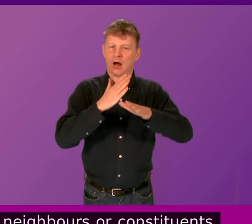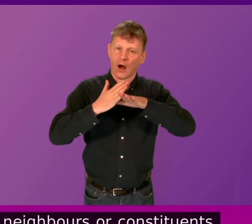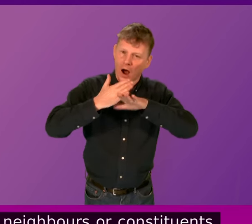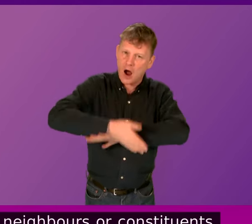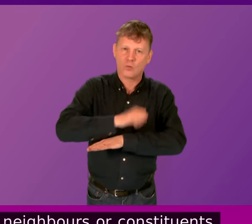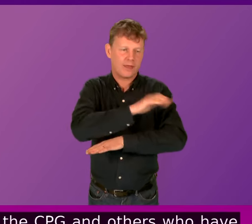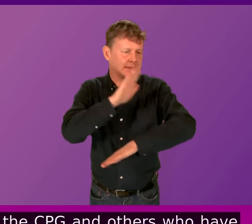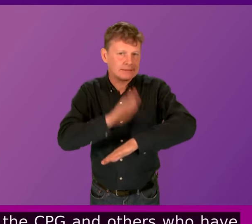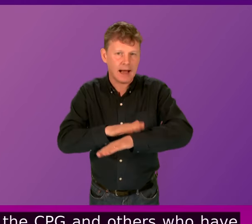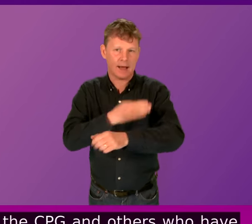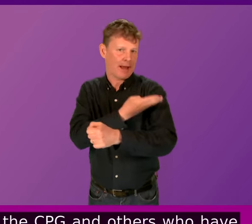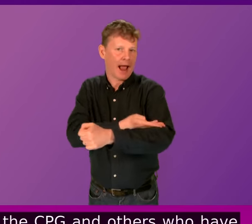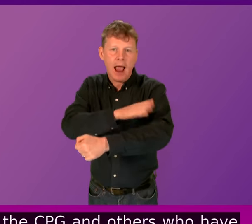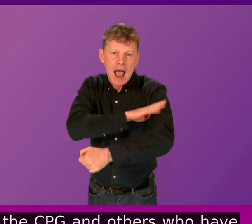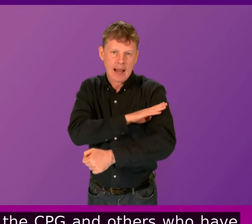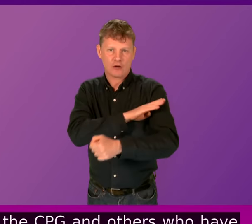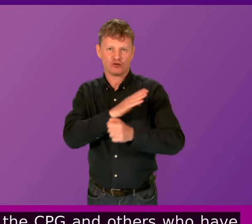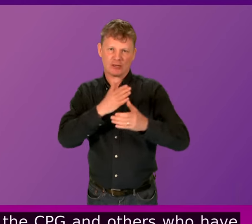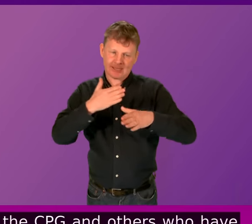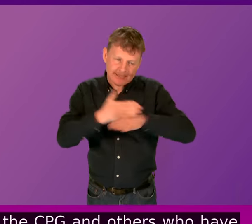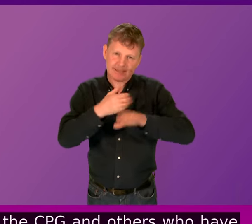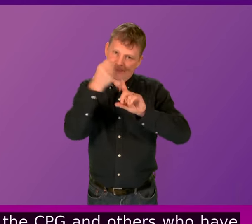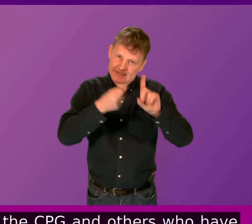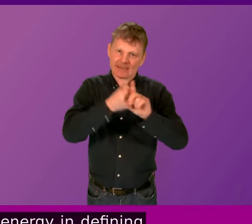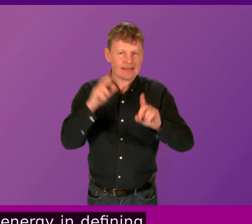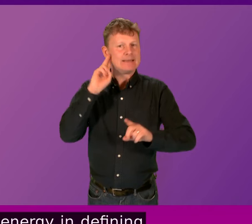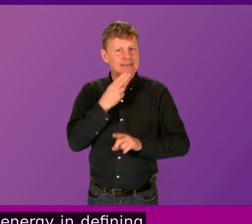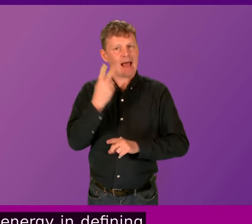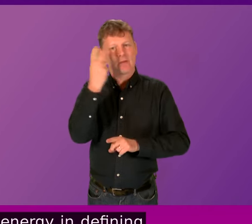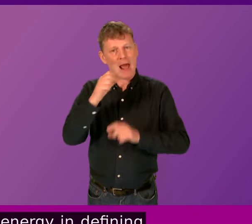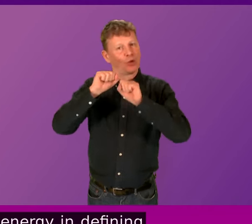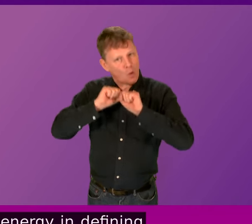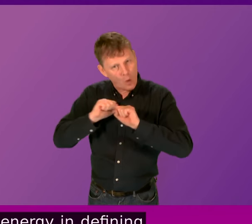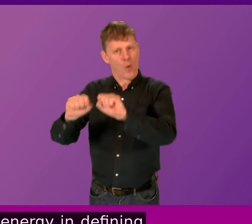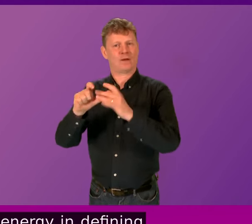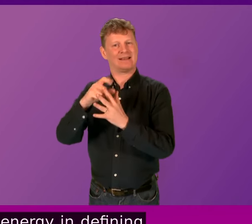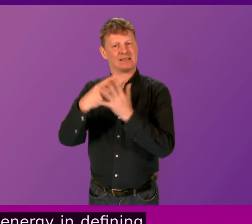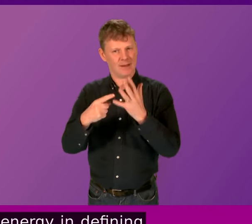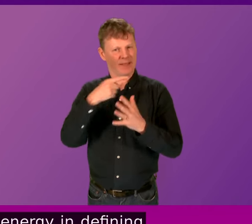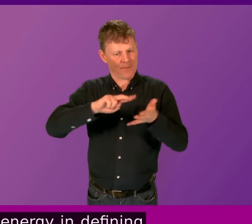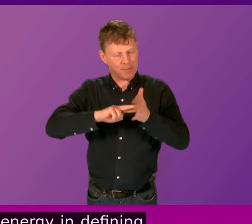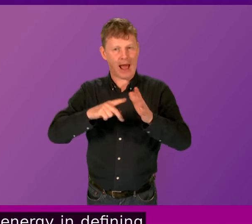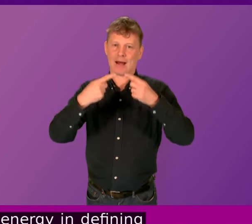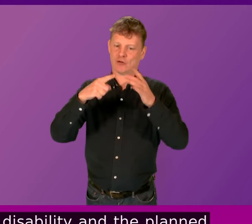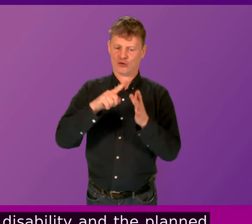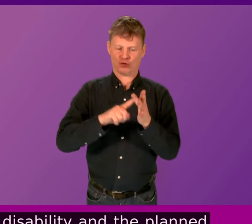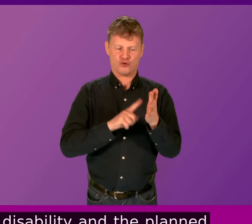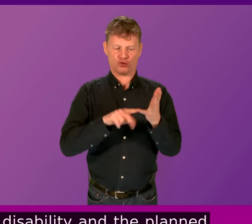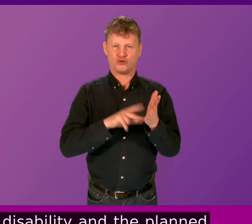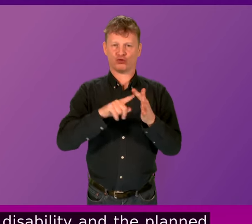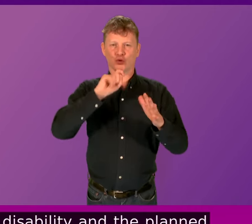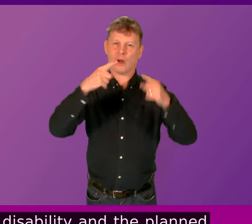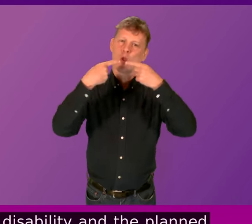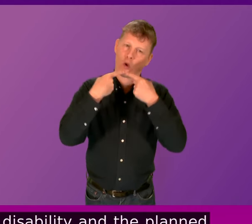energy in defining deafblindness as a distinct disability and the planned launch of the declaration in June for Deafblind